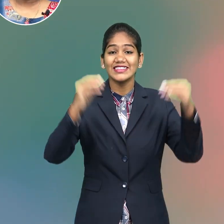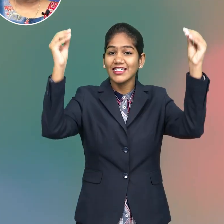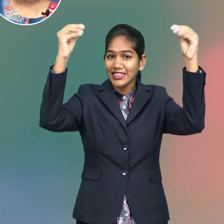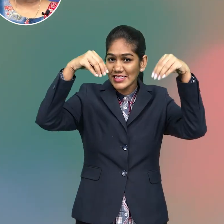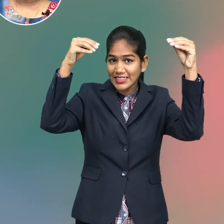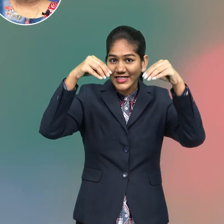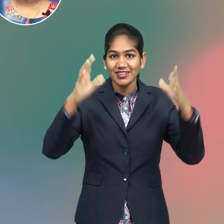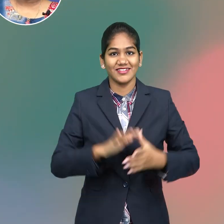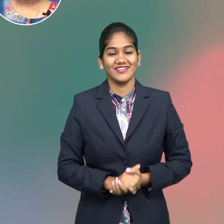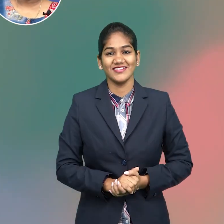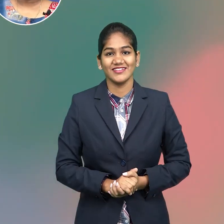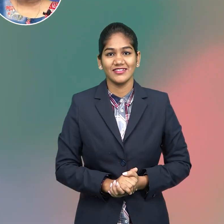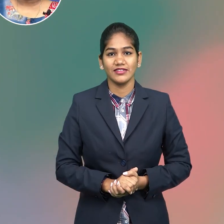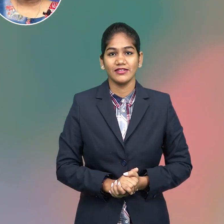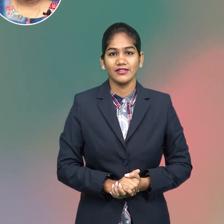rainy,